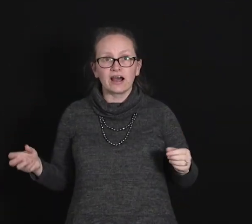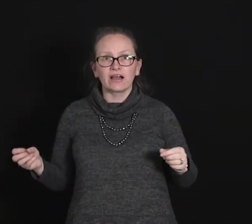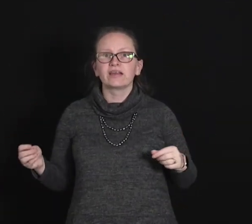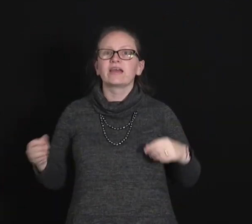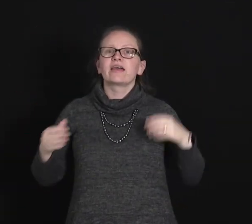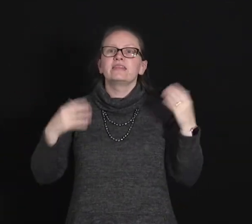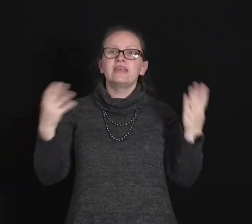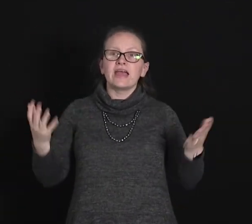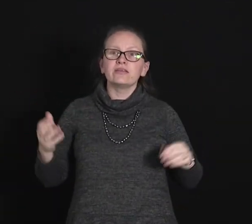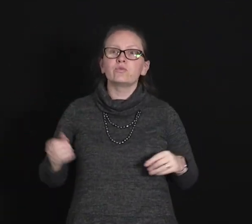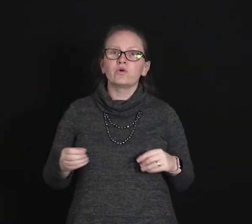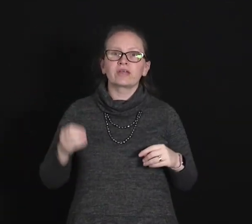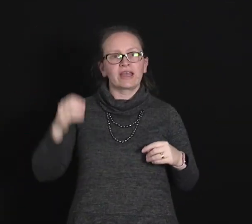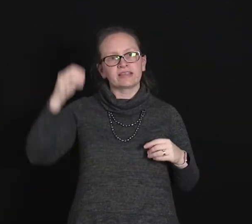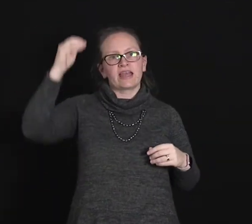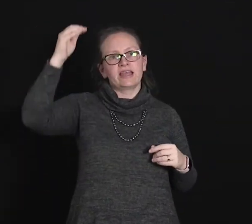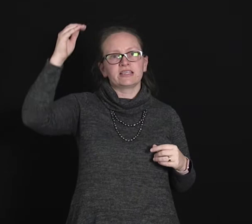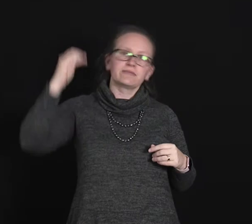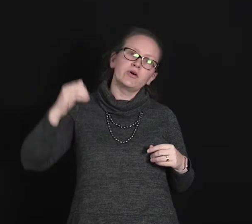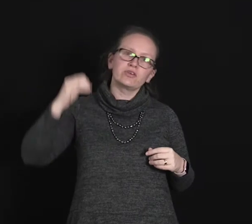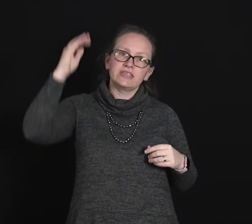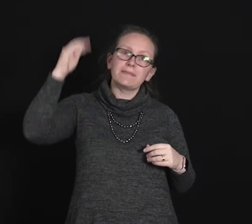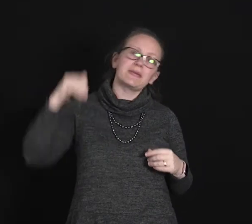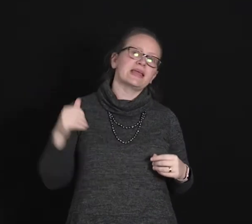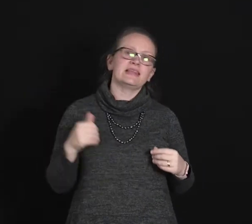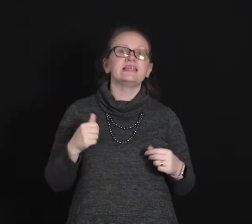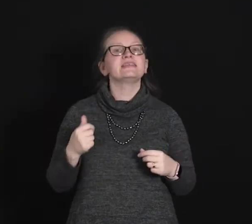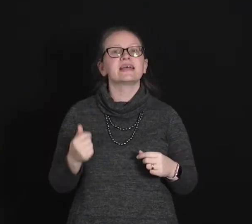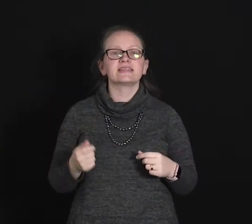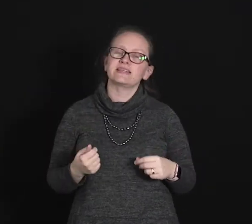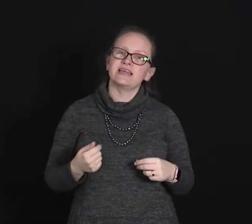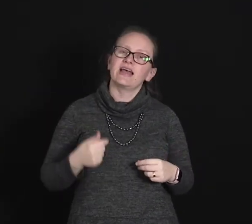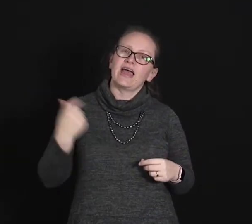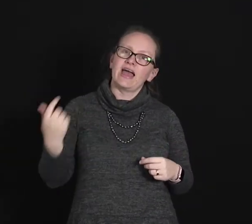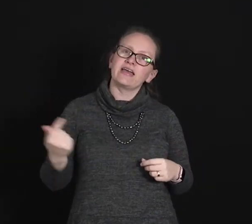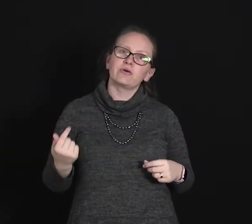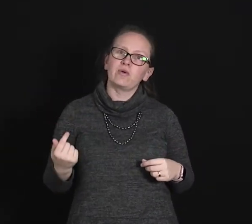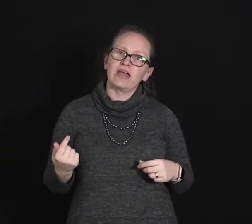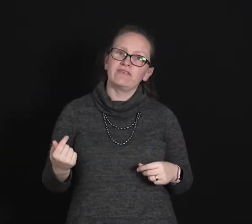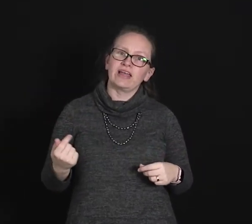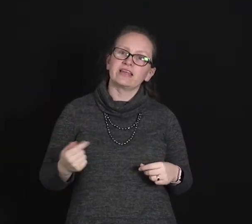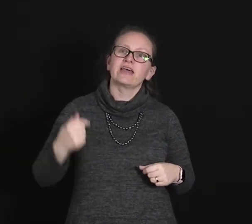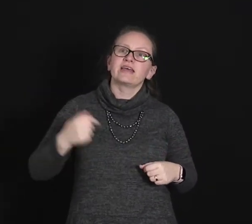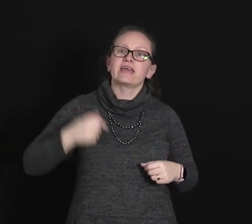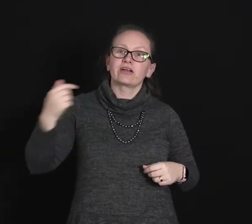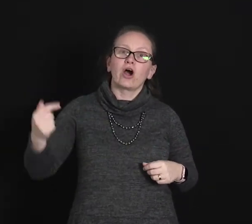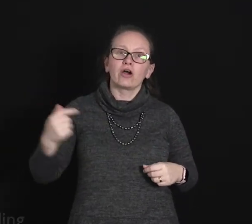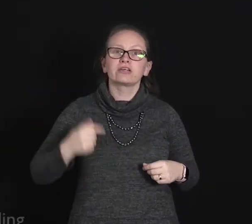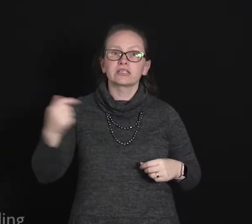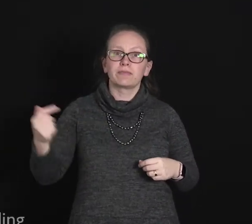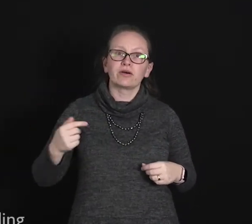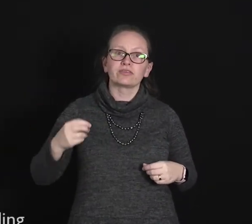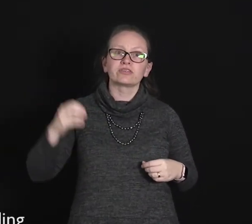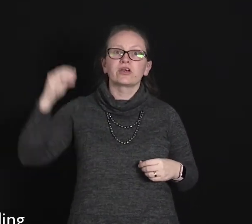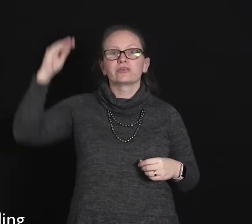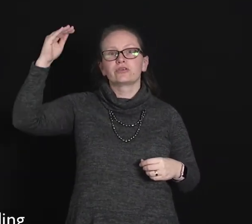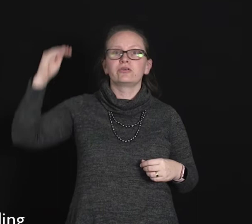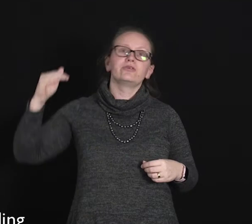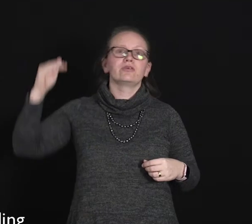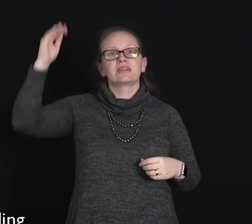star, then we'll get a small dip in the intensity at the wavelength that corresponds to